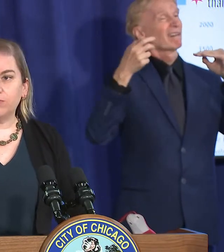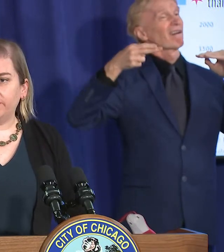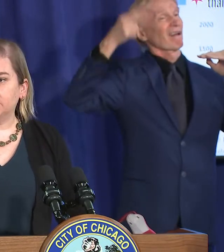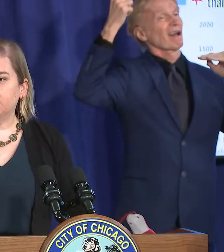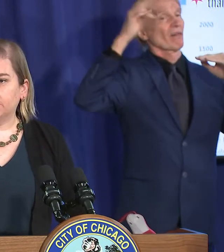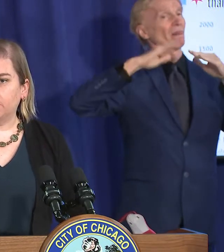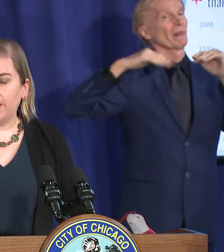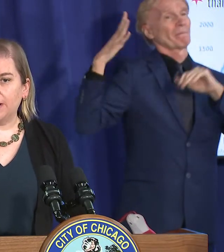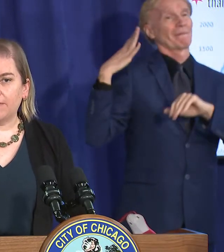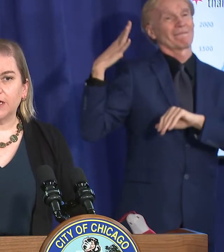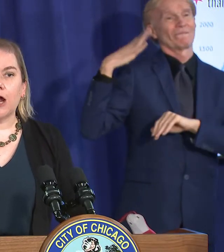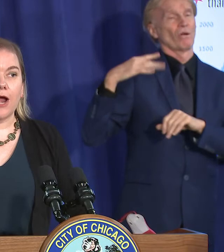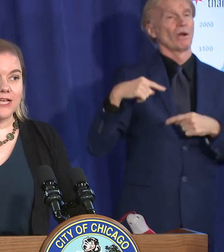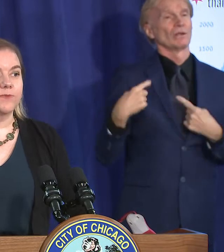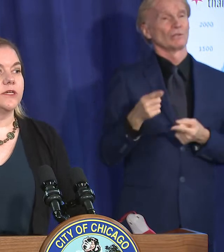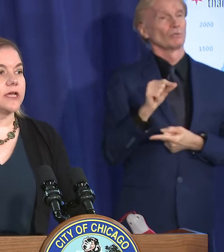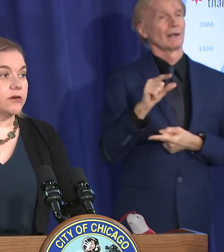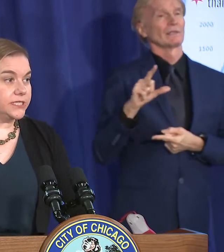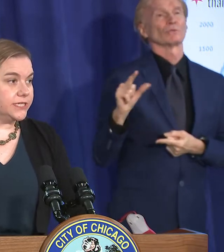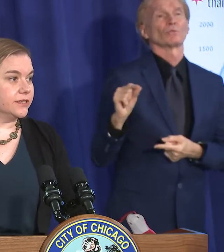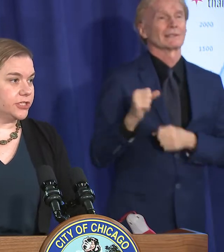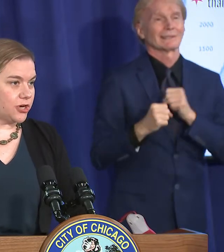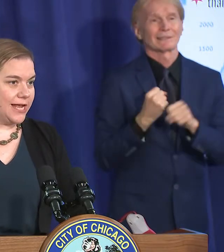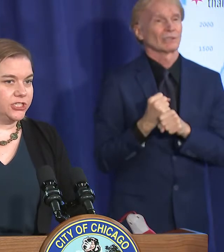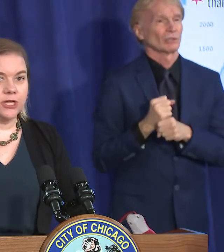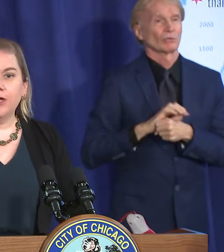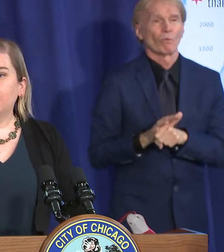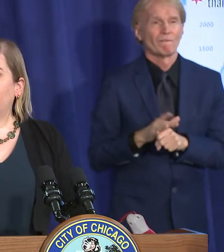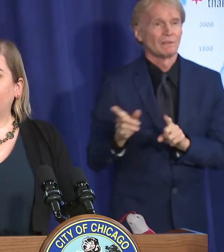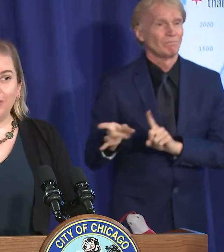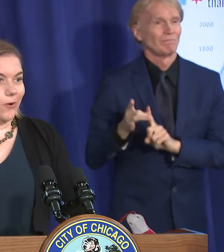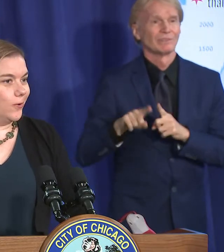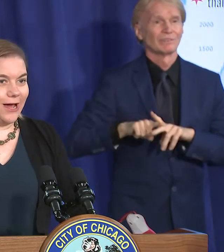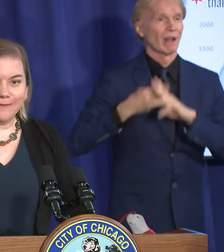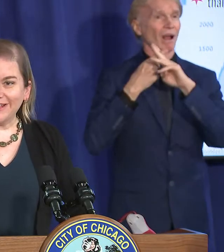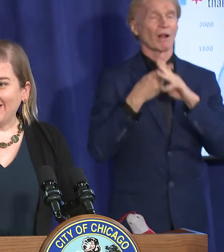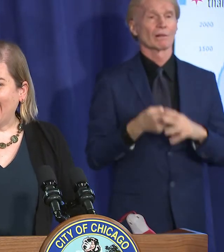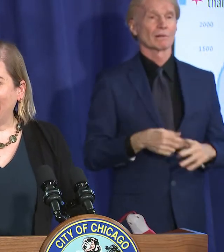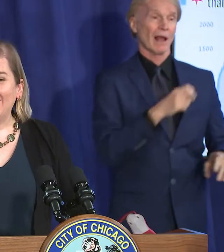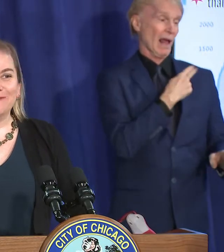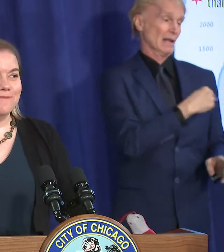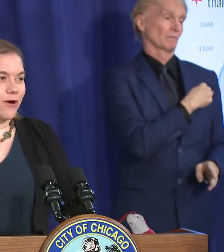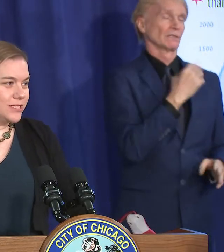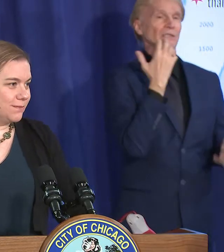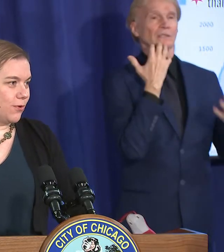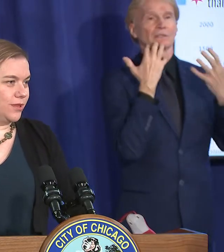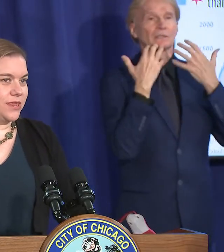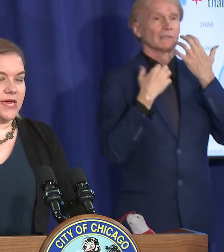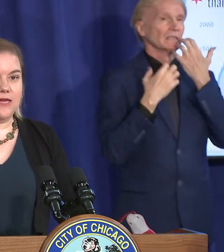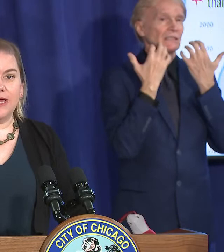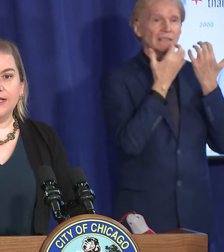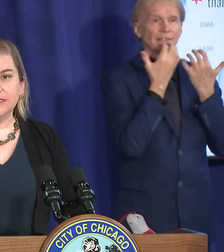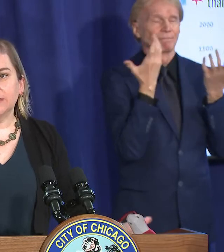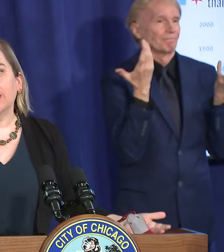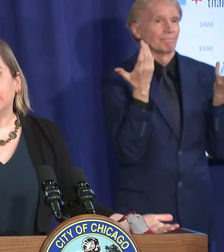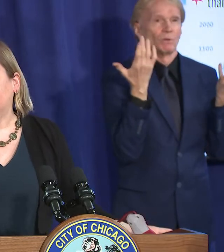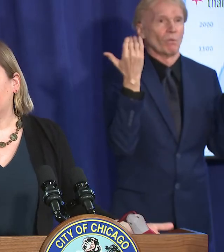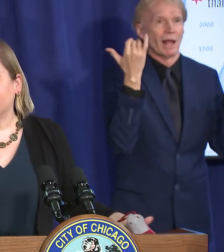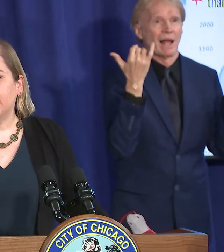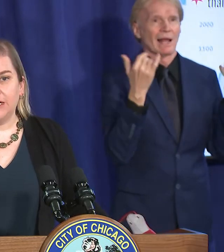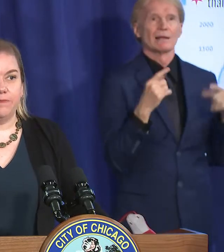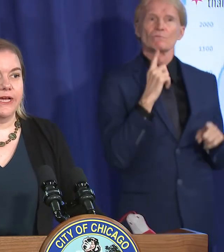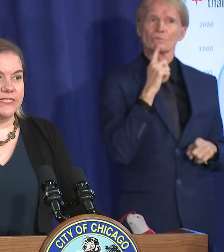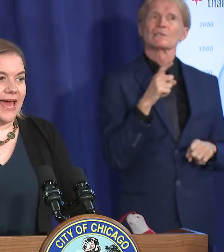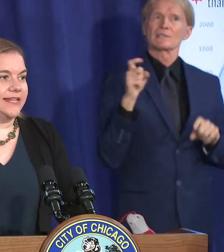than in any previous month of the pandemic. Our hospitals are still stretched. Make no doubt about that. And the most important thing is